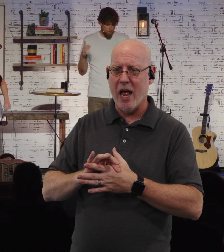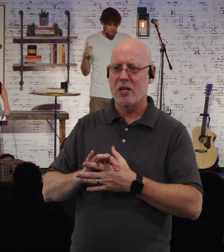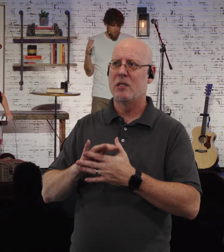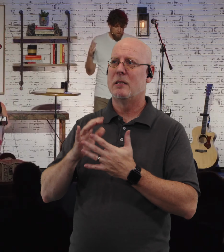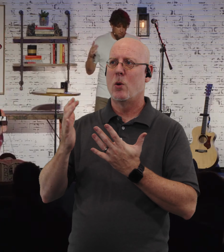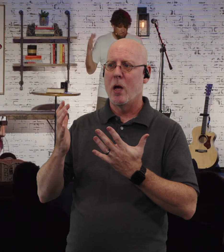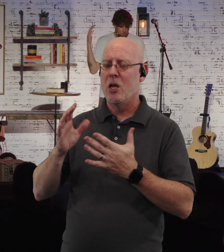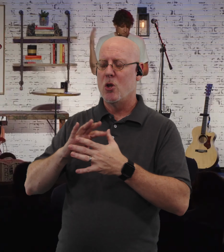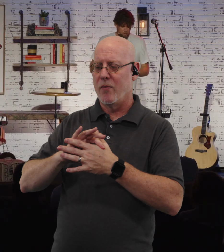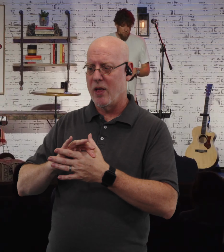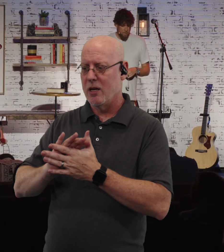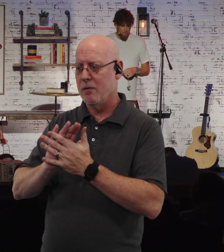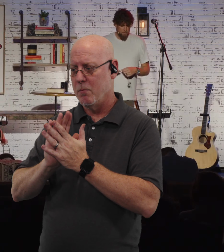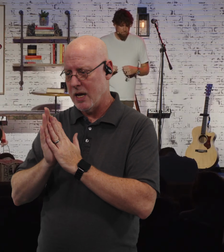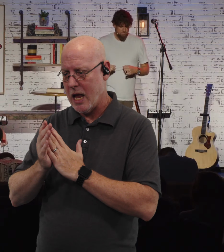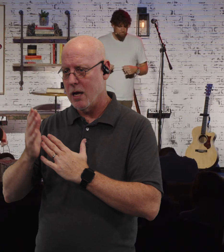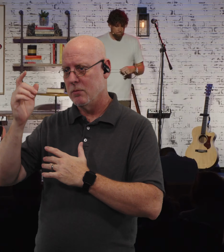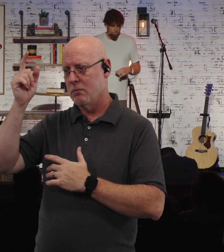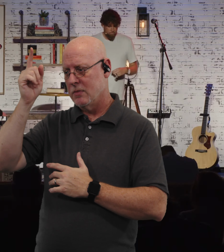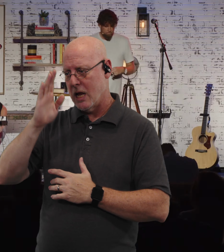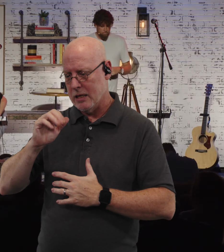that flesh could become sons of God.